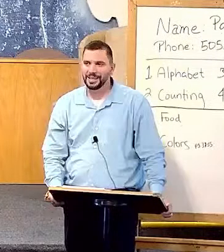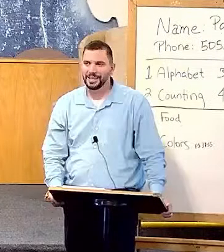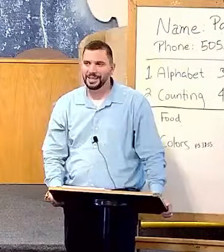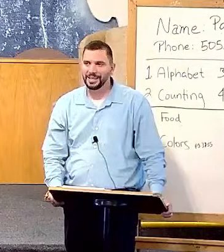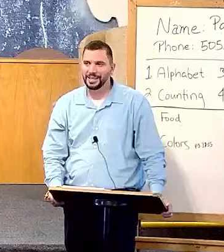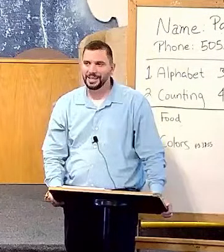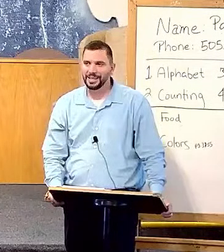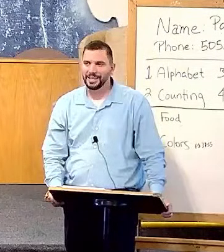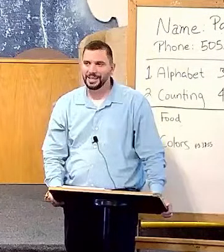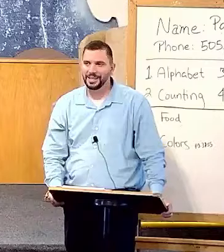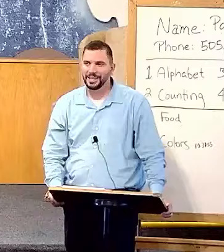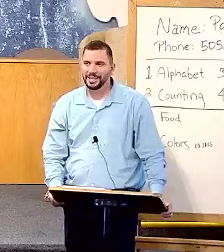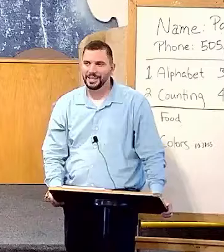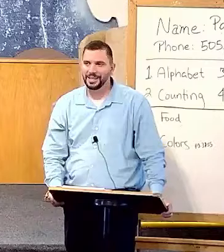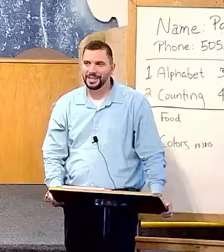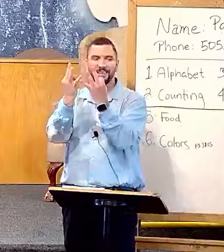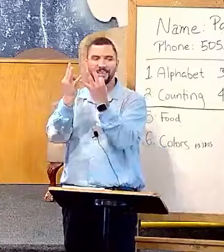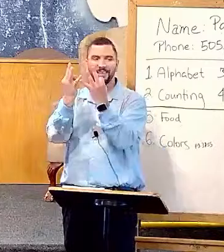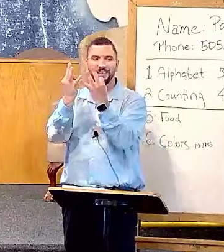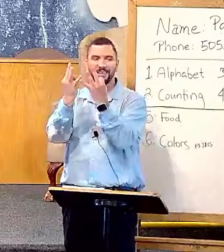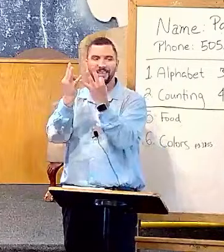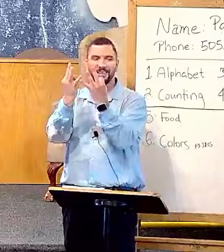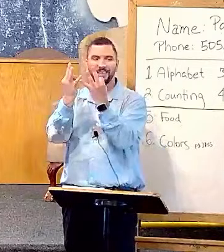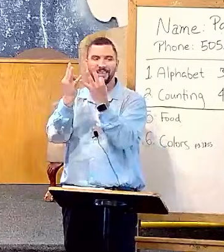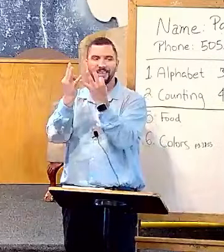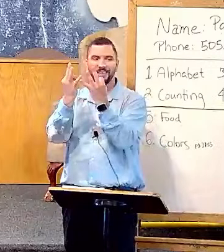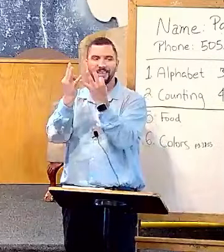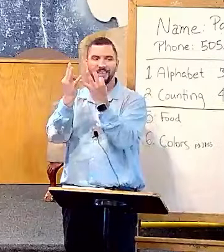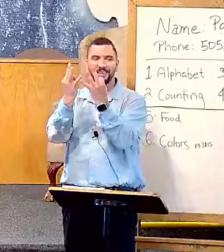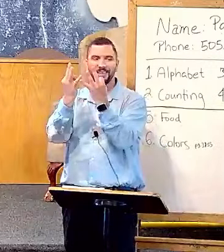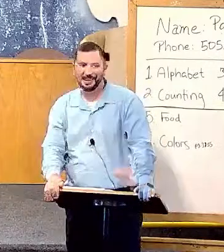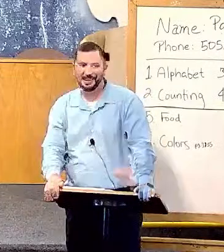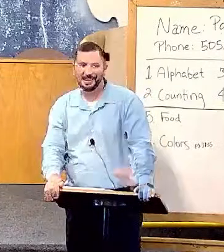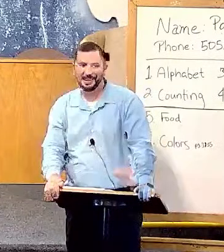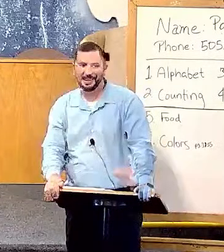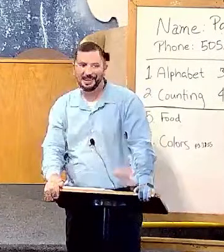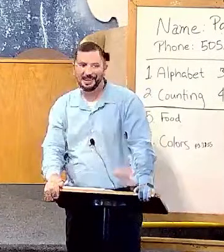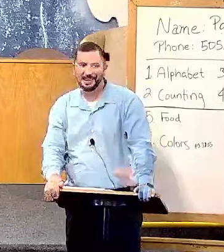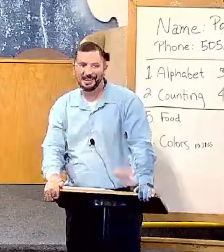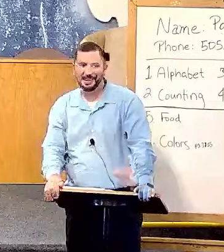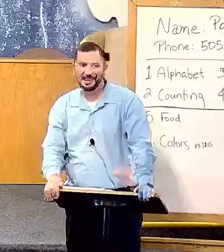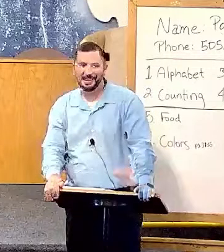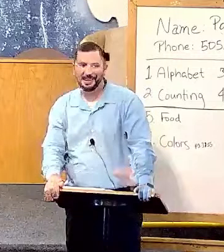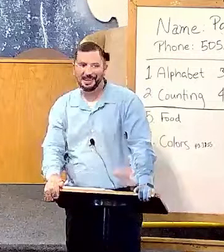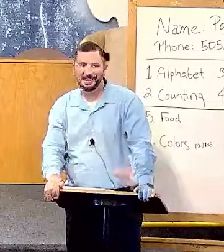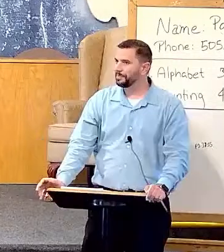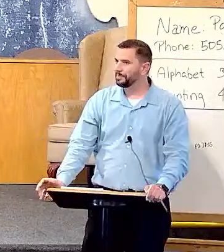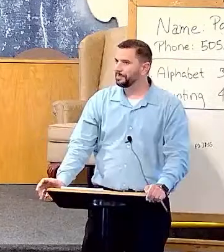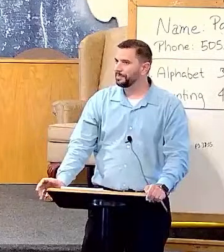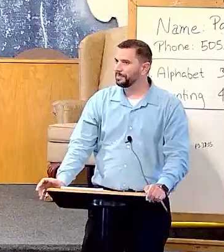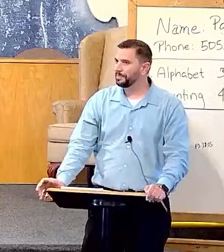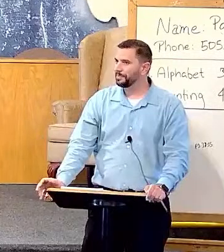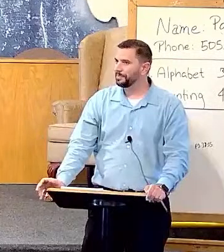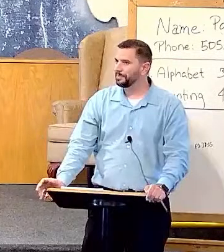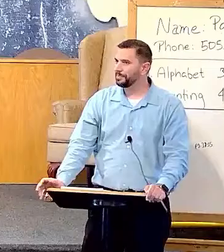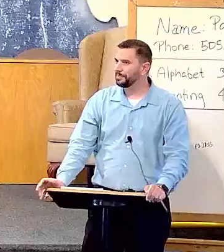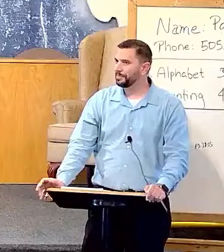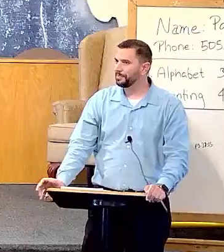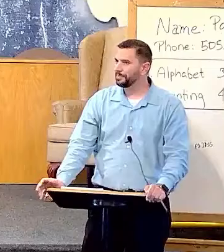It's important. Family is important. Amen. So good job. And I think so. We may have